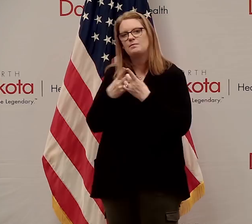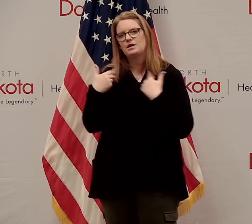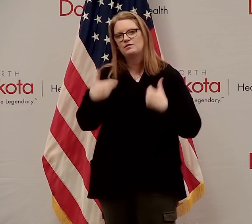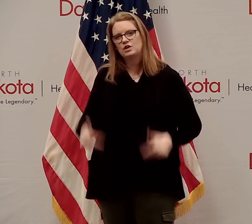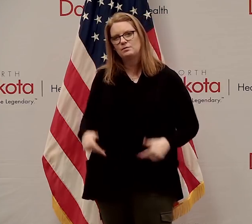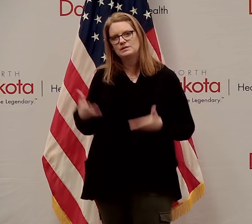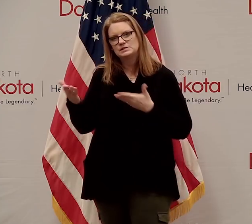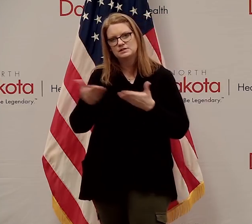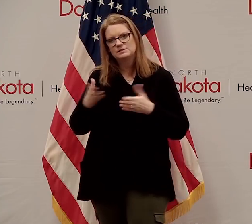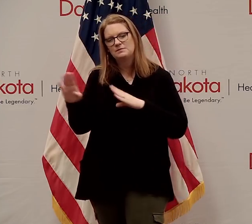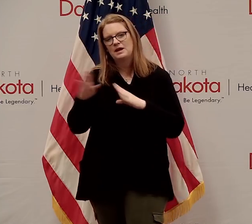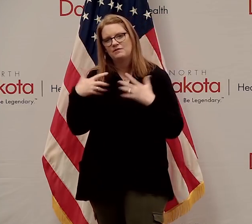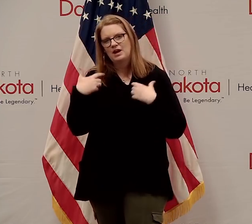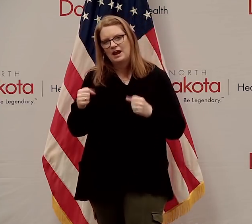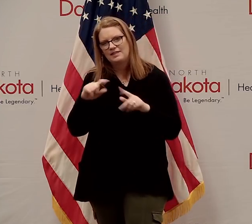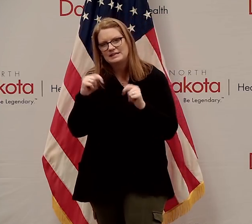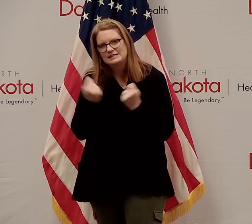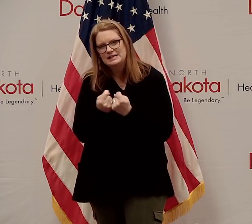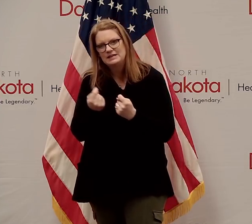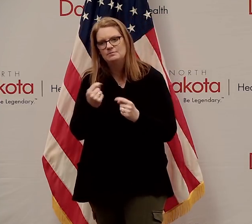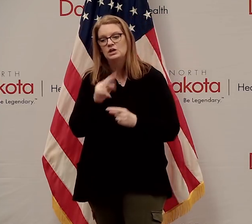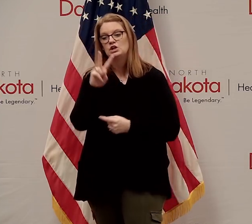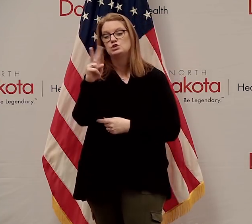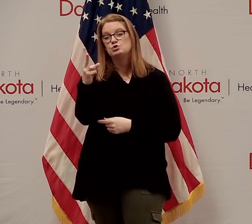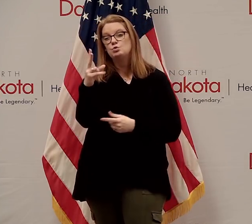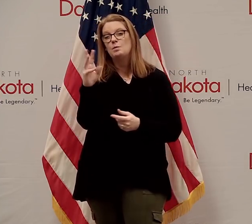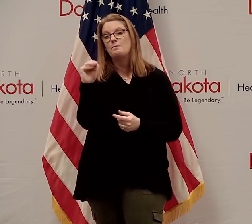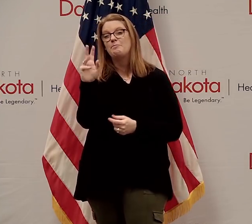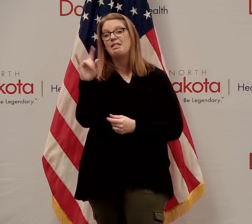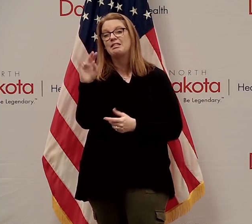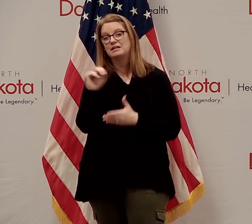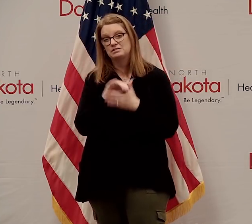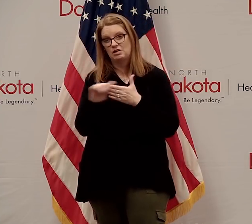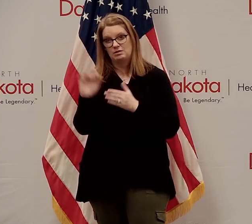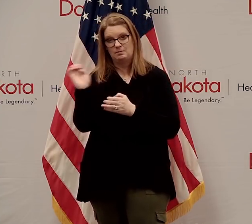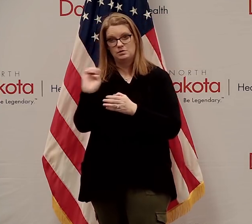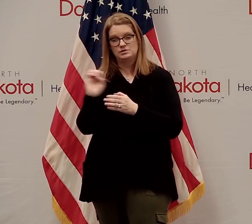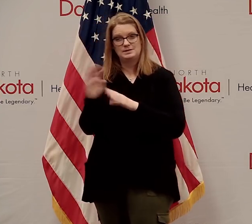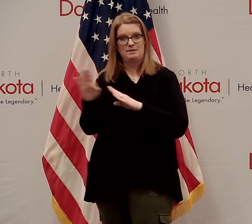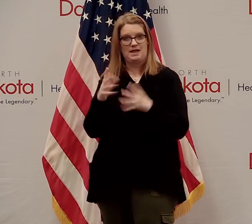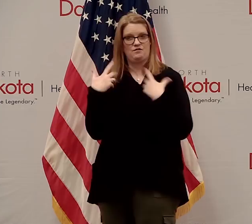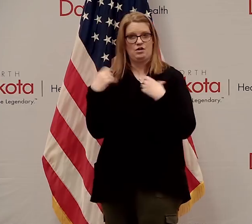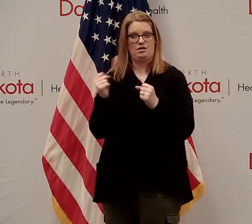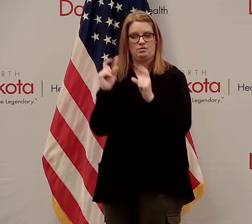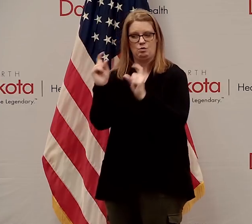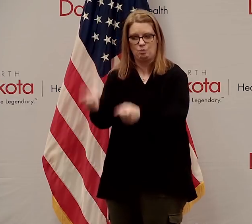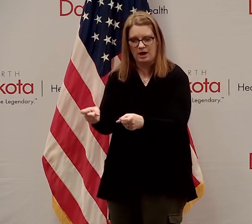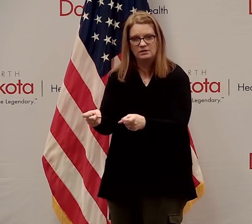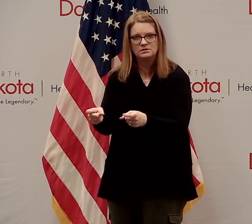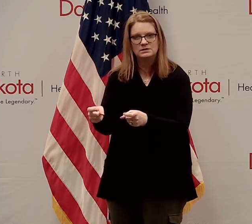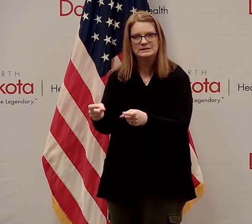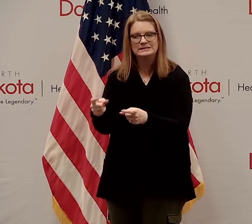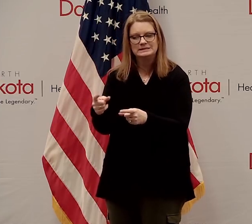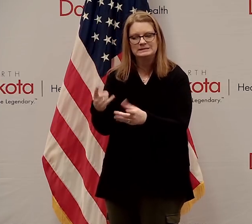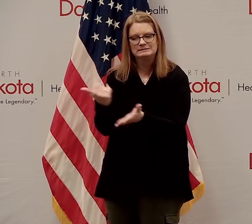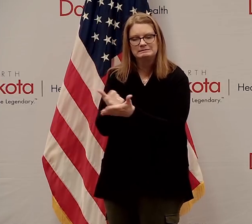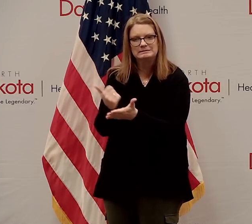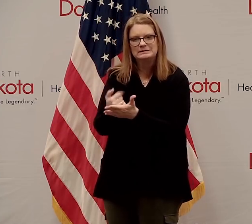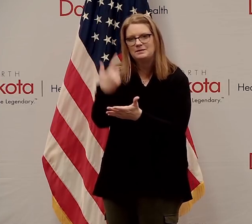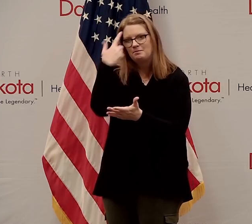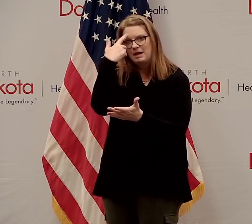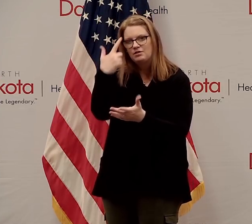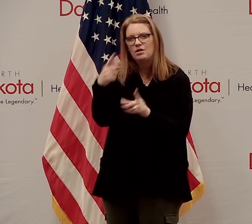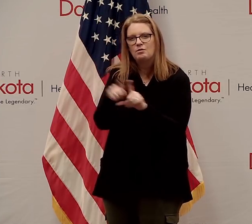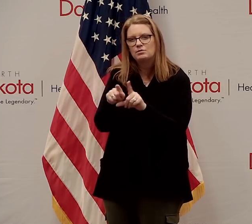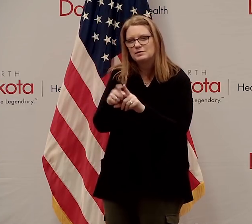Services behavioral health team was awarded a $2 million emergency behavioral health grant to address the behavioral health crisis, mental and